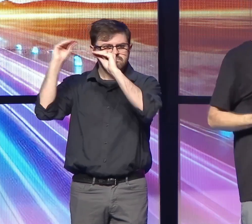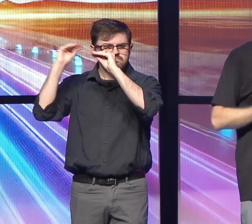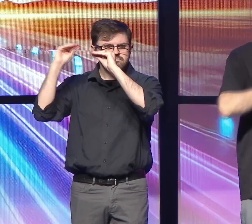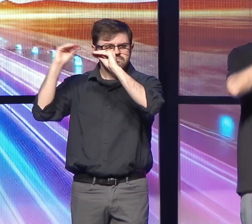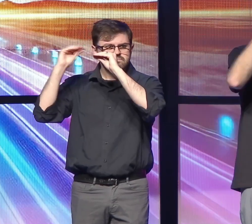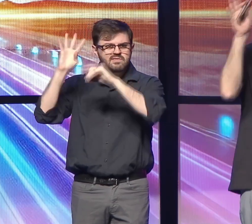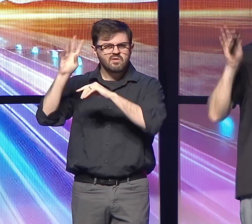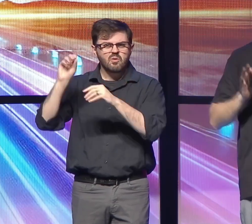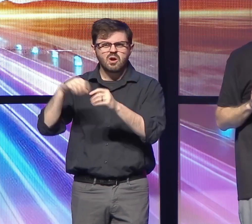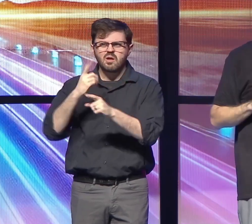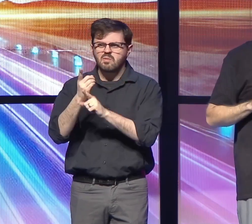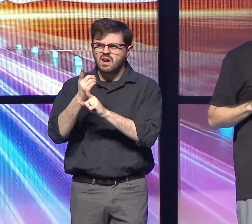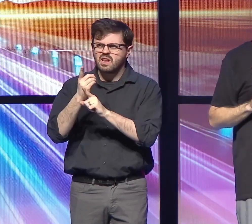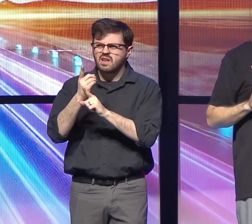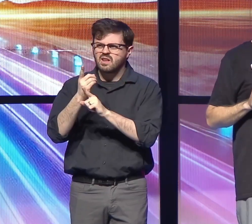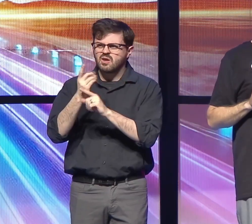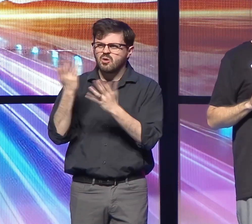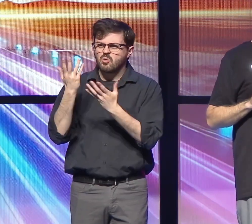ought to know from this whole thing.